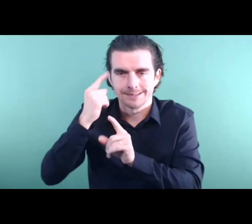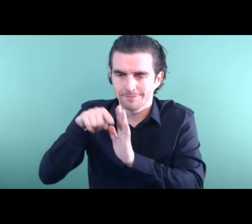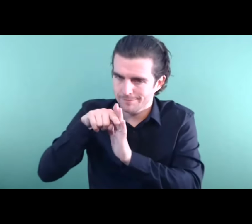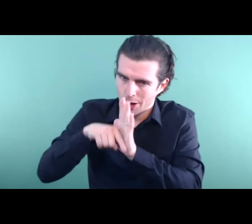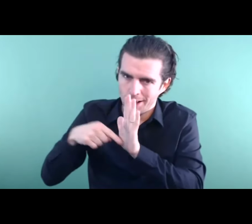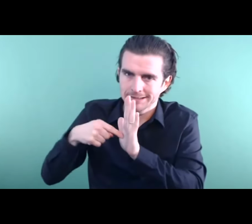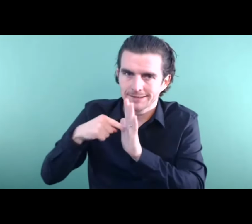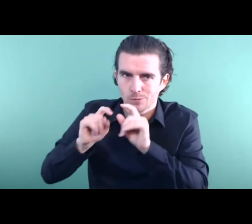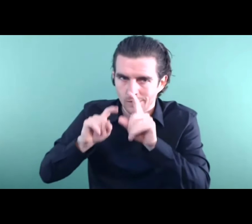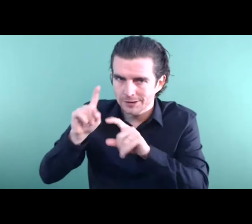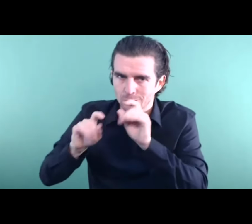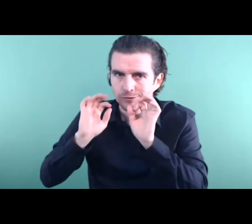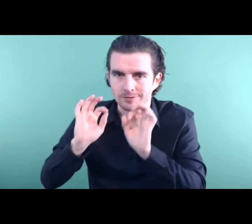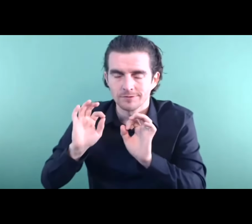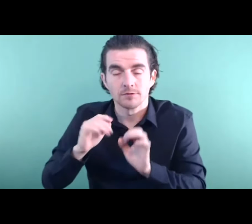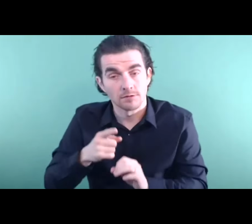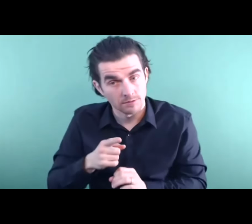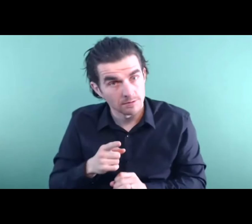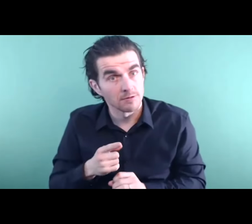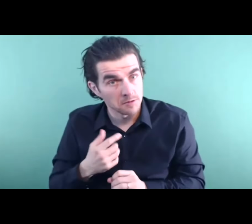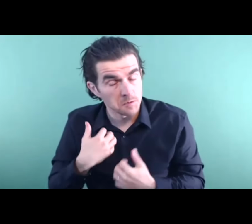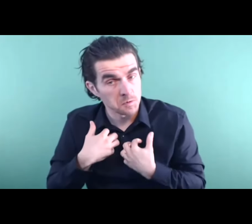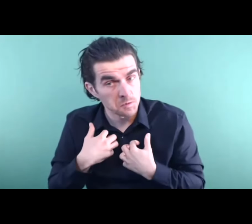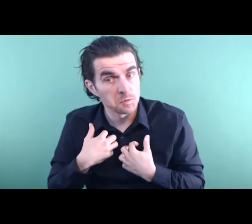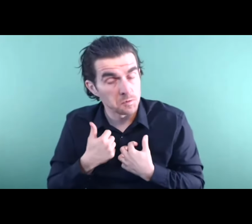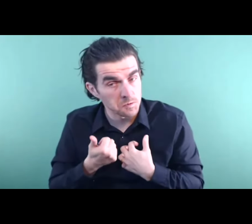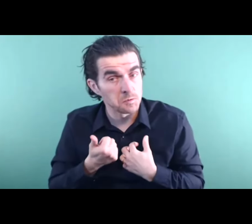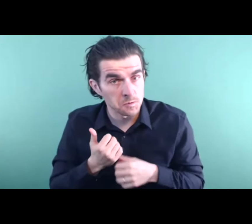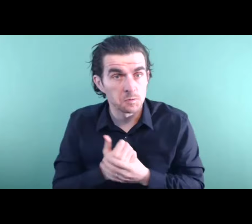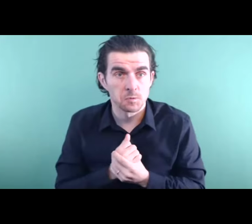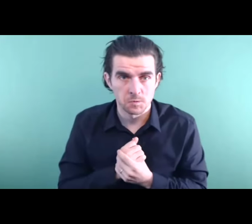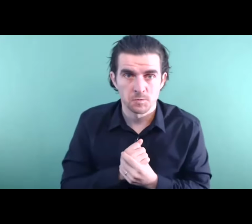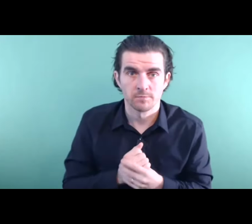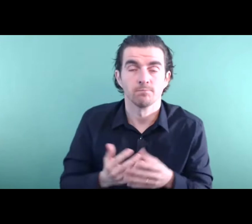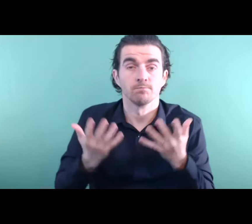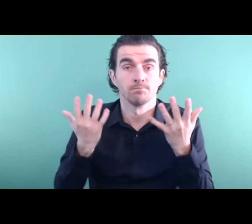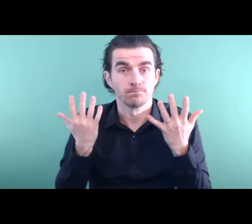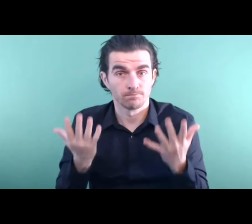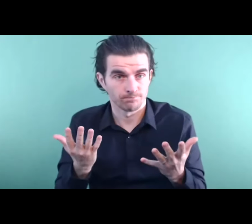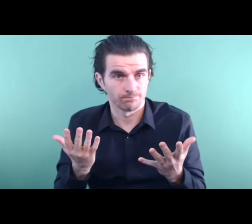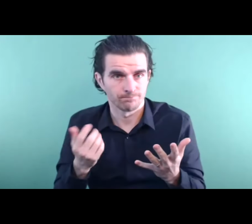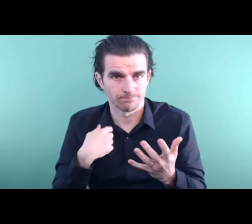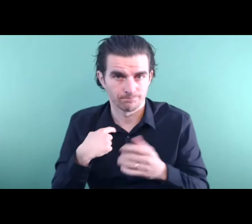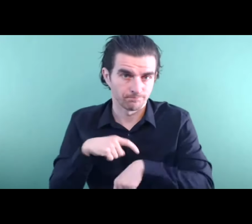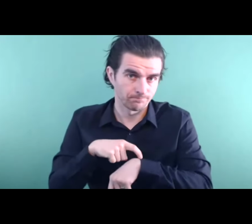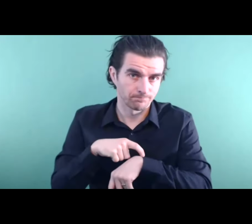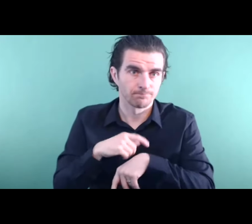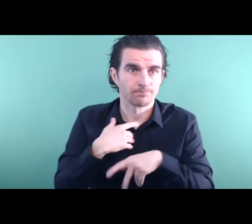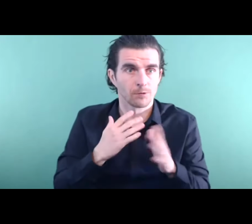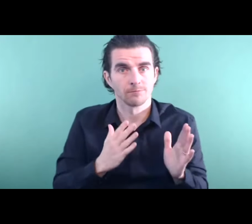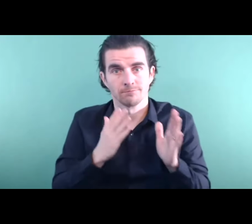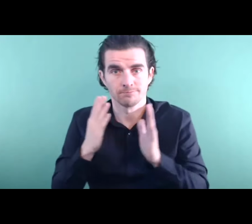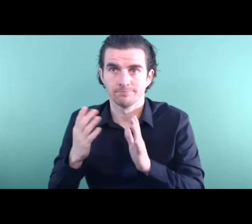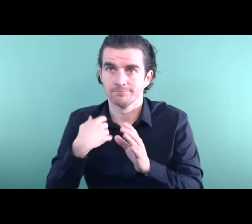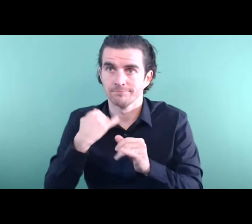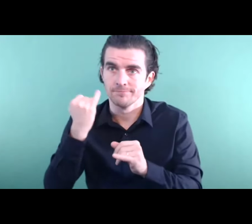Great. So what we'll do as we approach the last half hour of our webinar is we'll just take a break